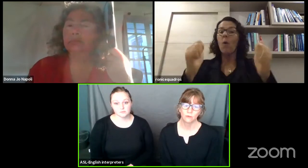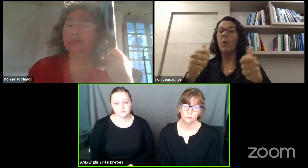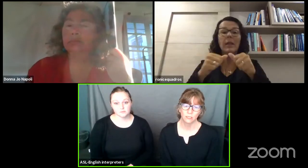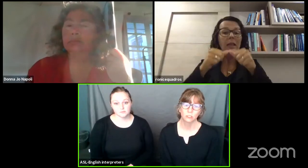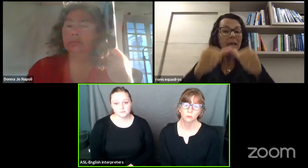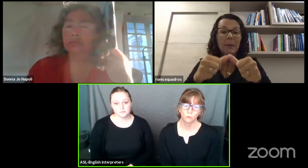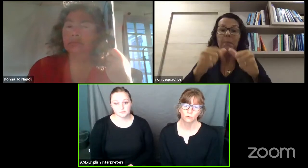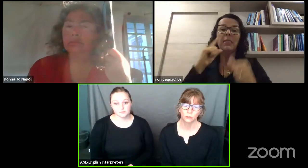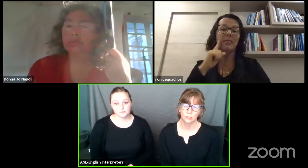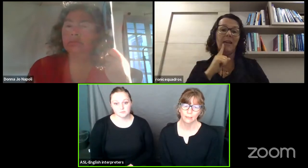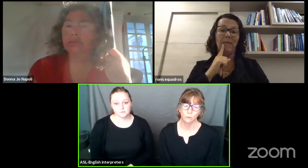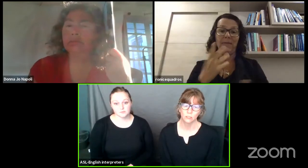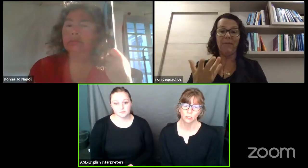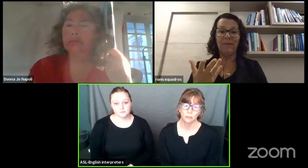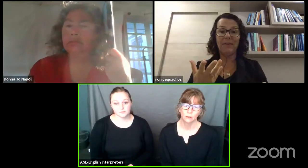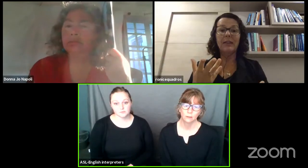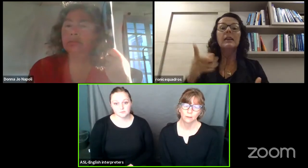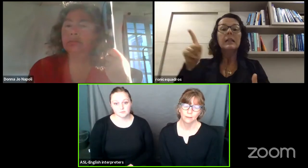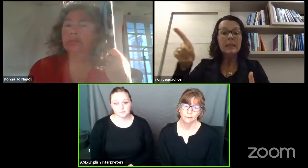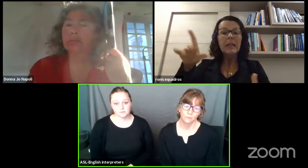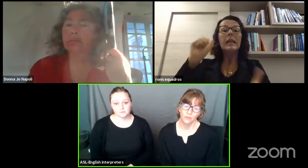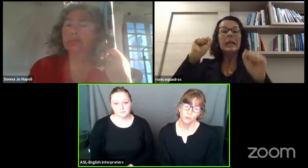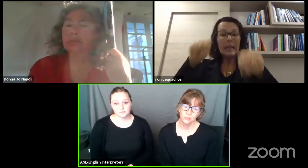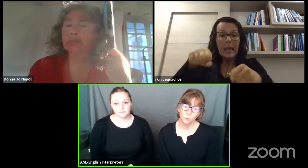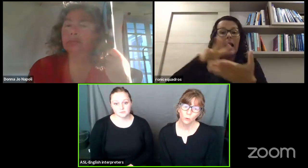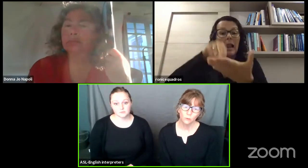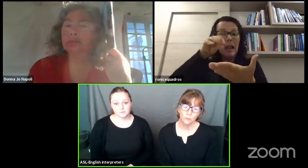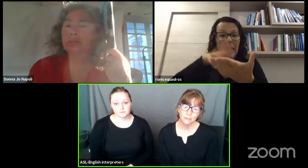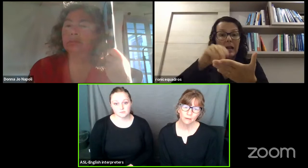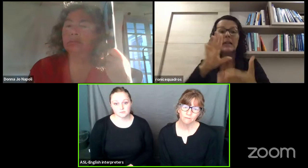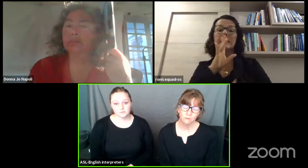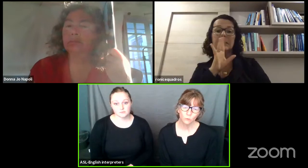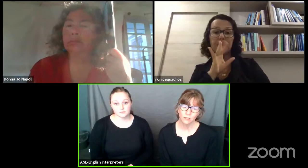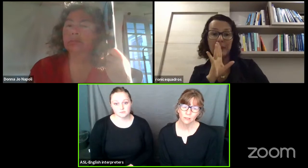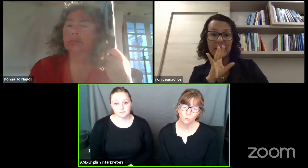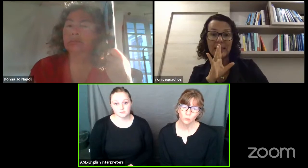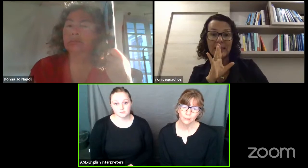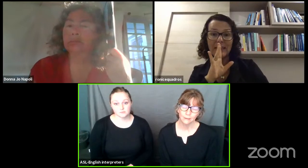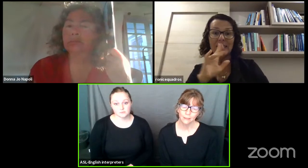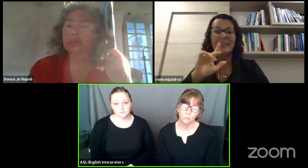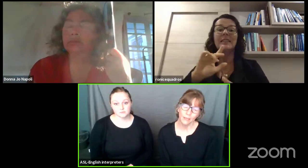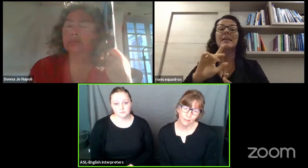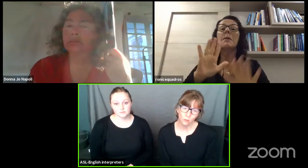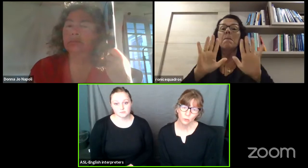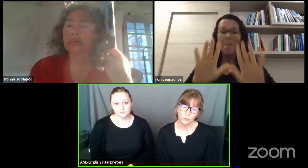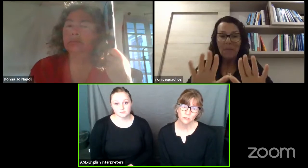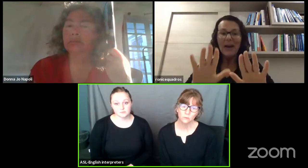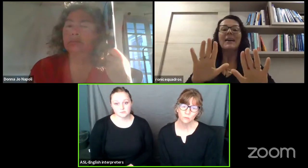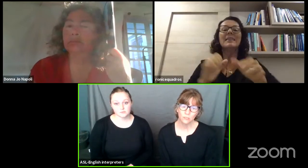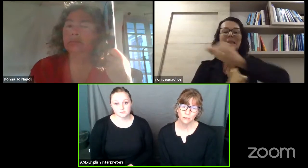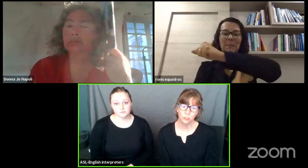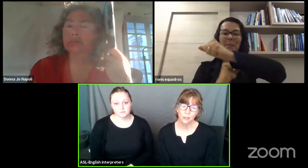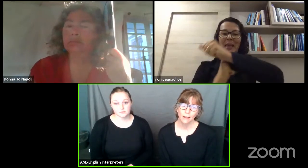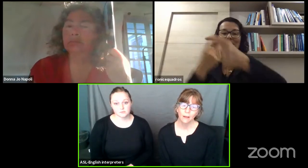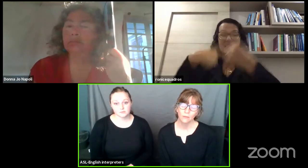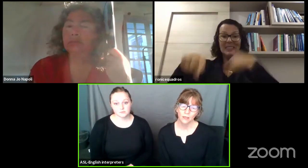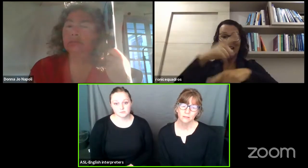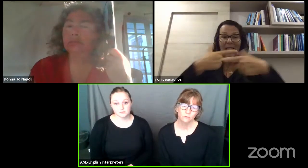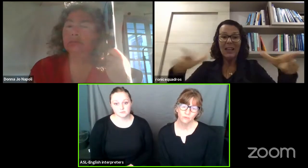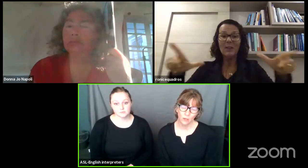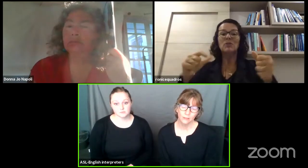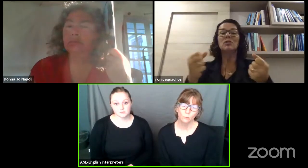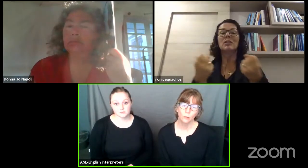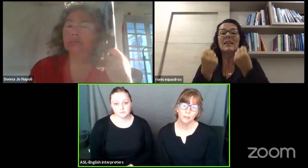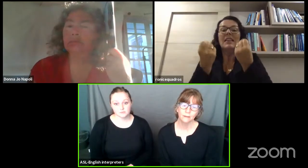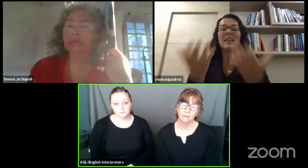strong foundational first language. They're still going to be deaf even with the implant. They may learn some speech, and